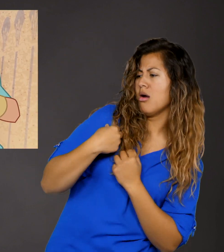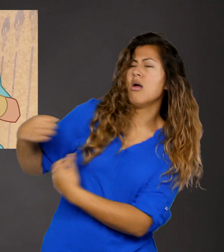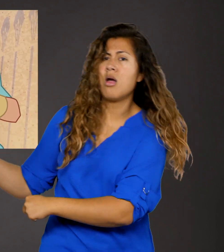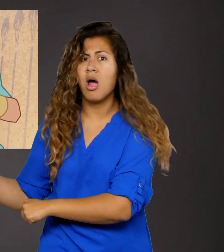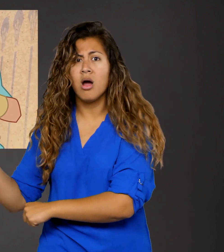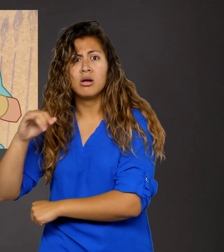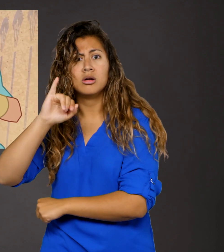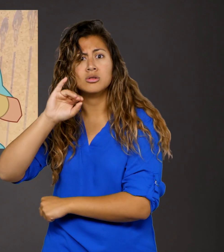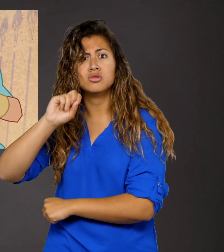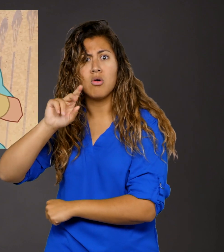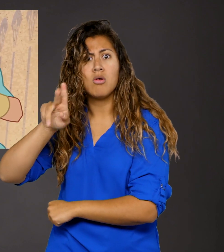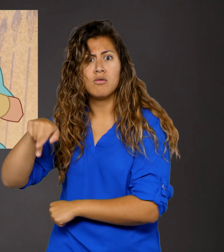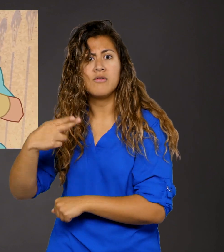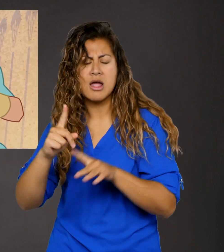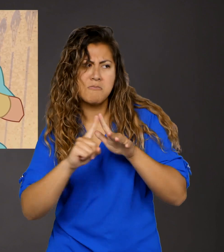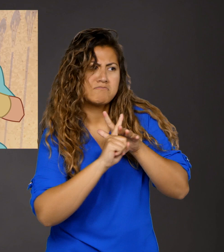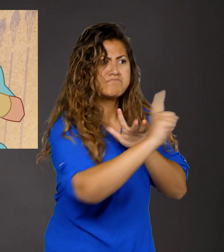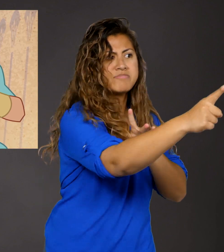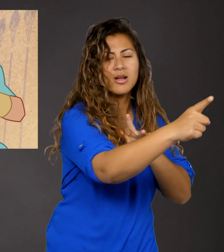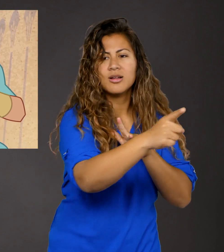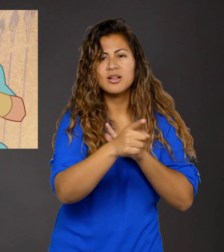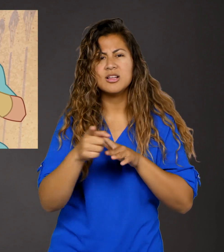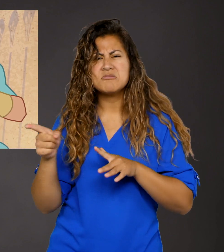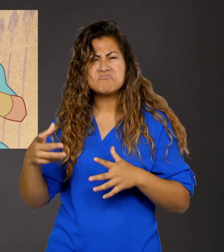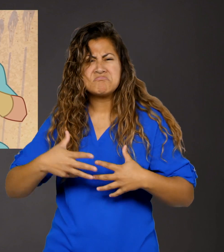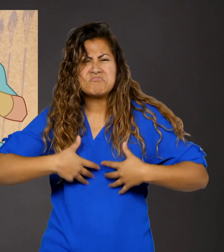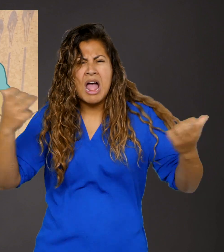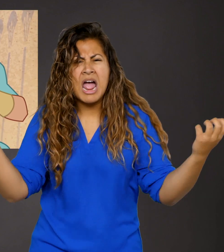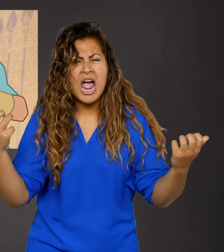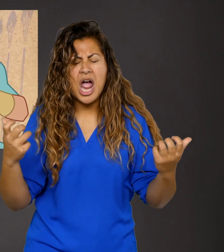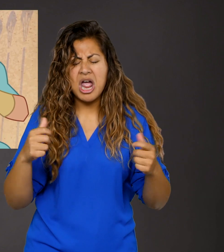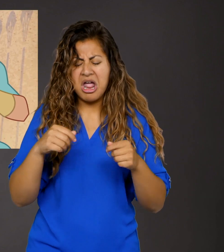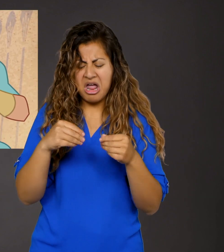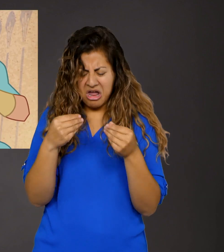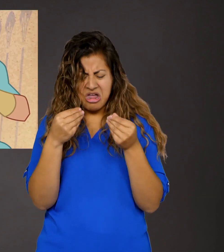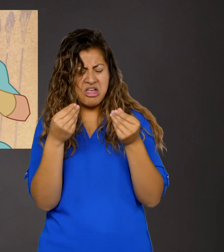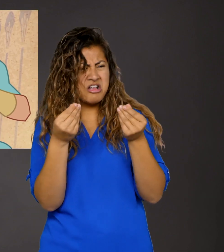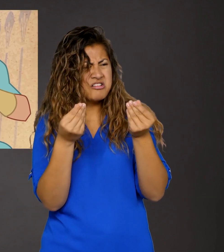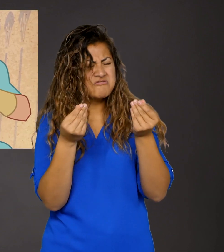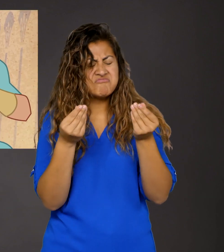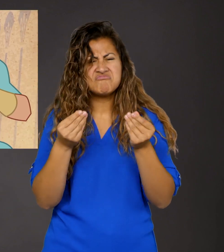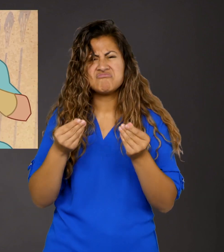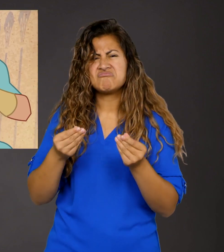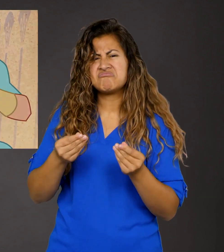So Joseph ran away. She was angry at Joseph.